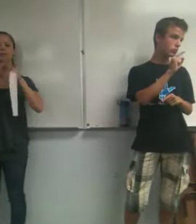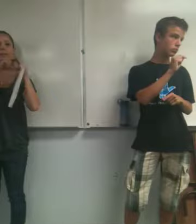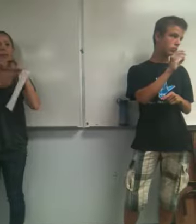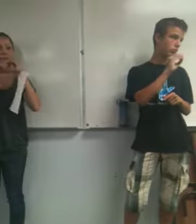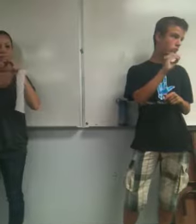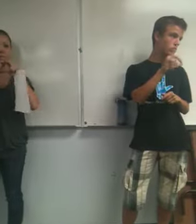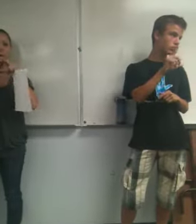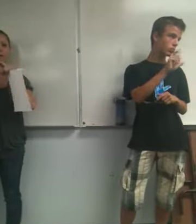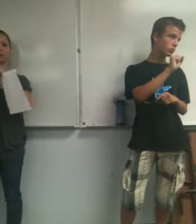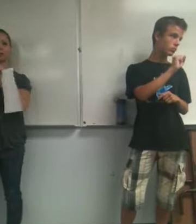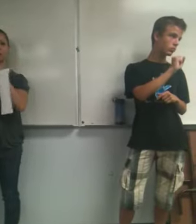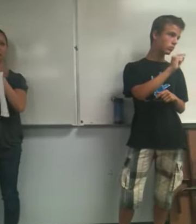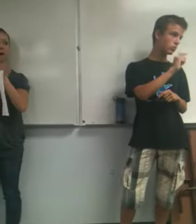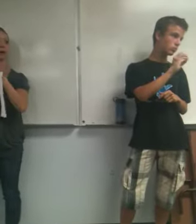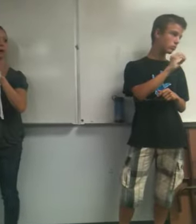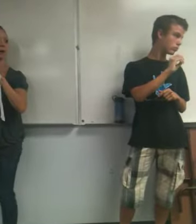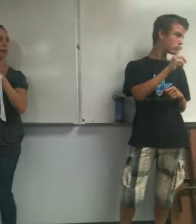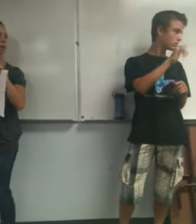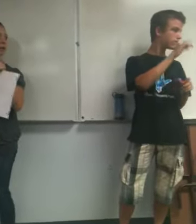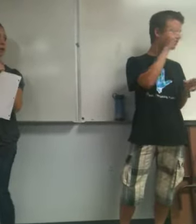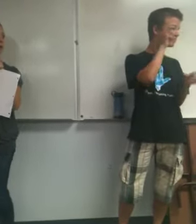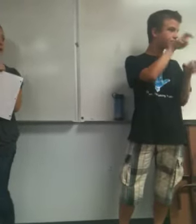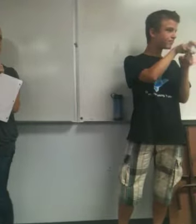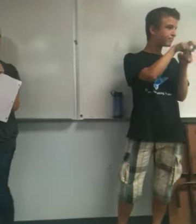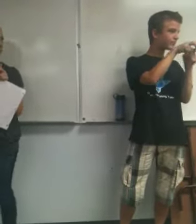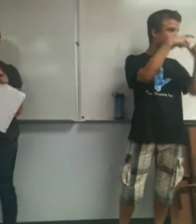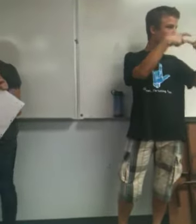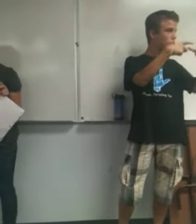then sit to show that it's a chair.